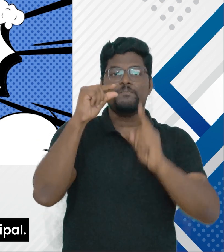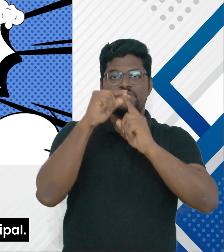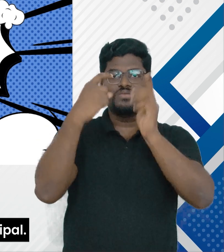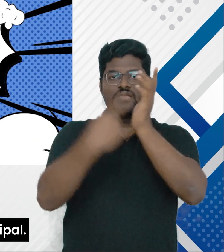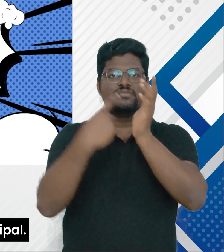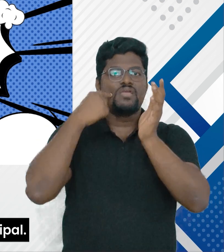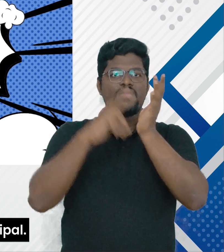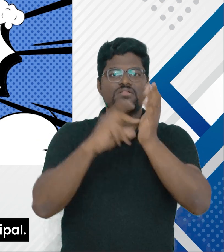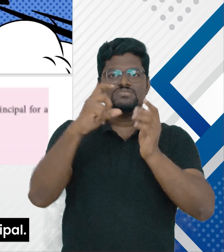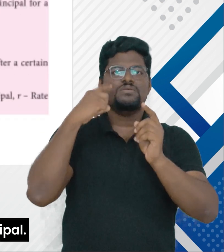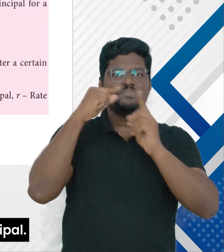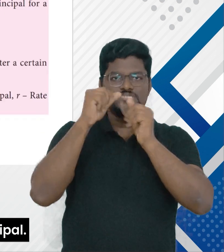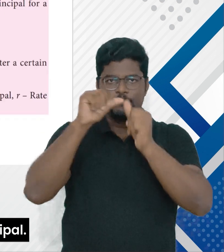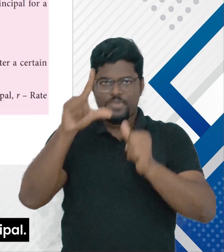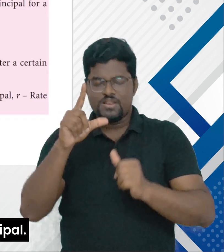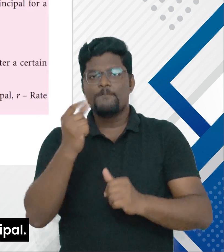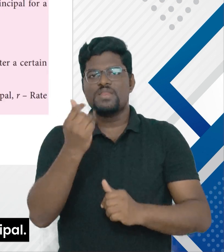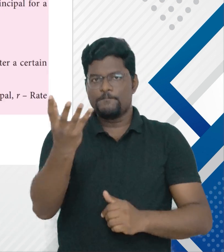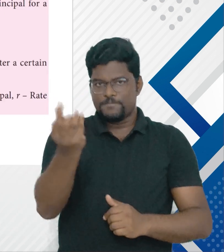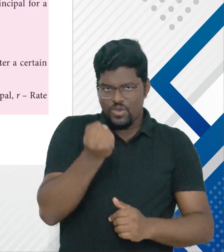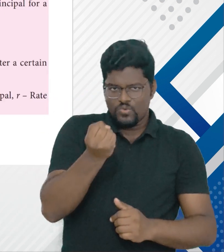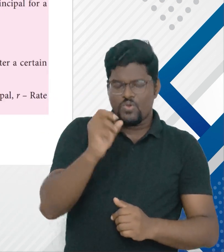First thing, principal.